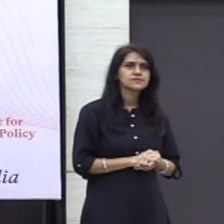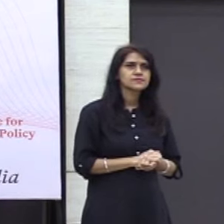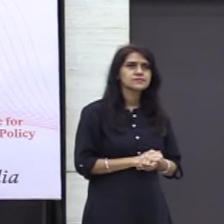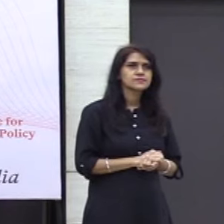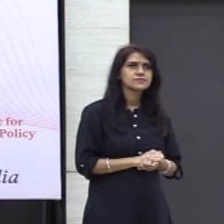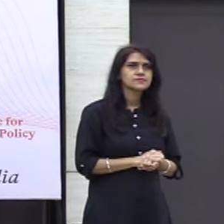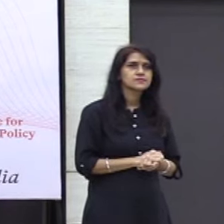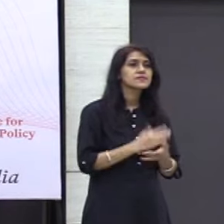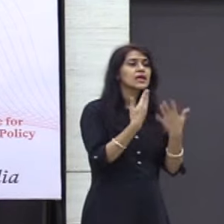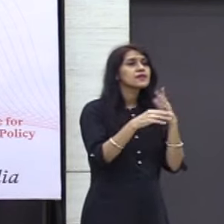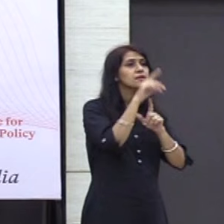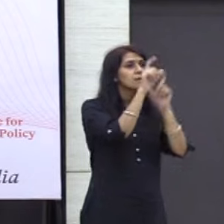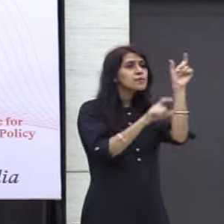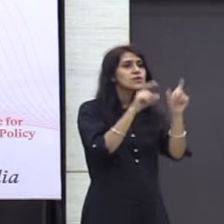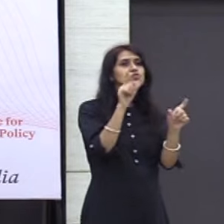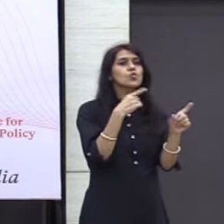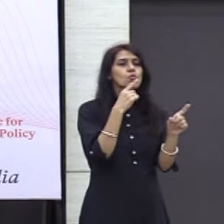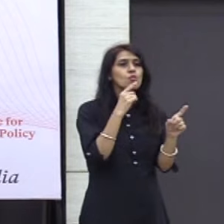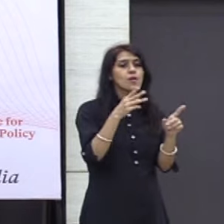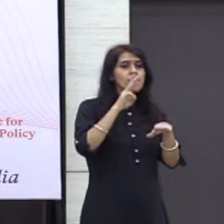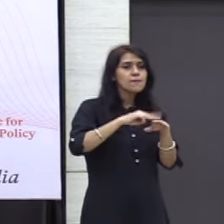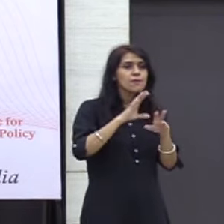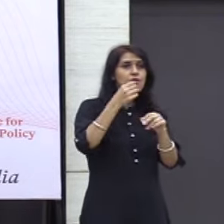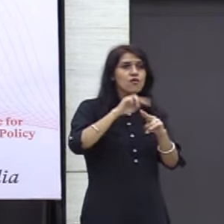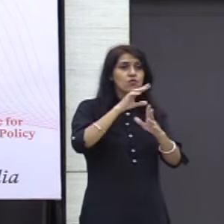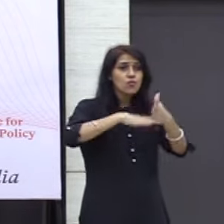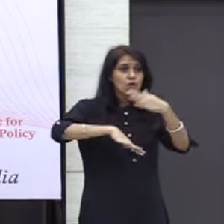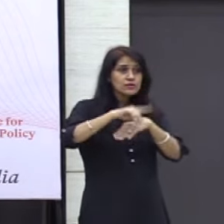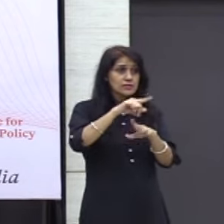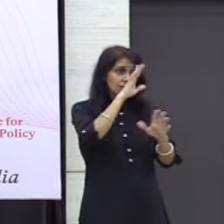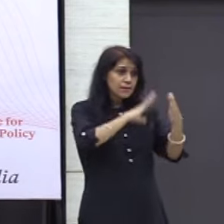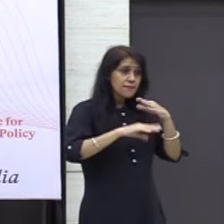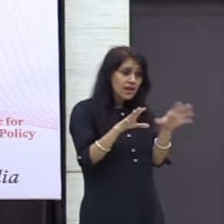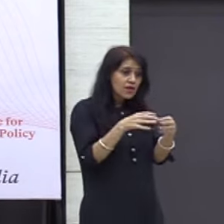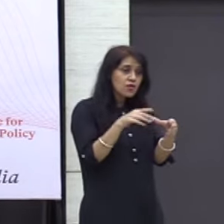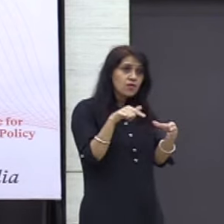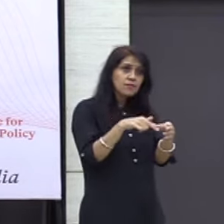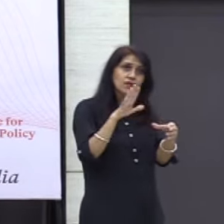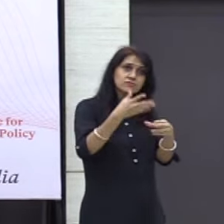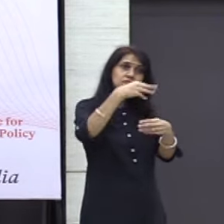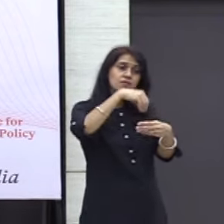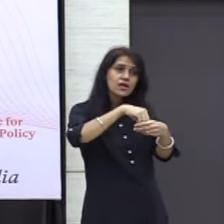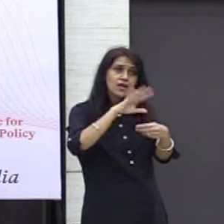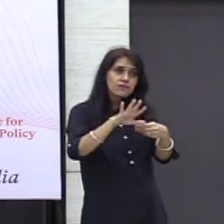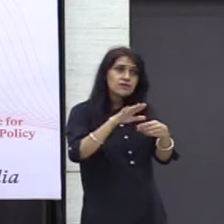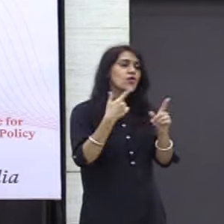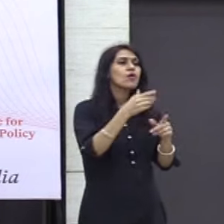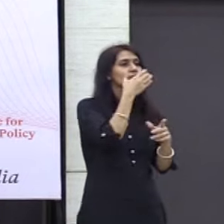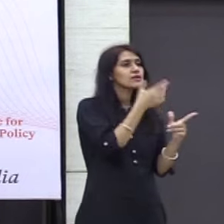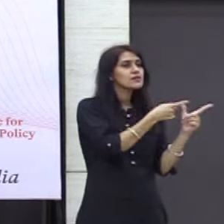any person who is a member of an organization which is involved in a terrorist act, and you know what the terrorist act now